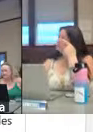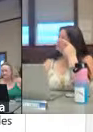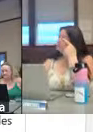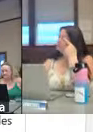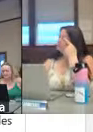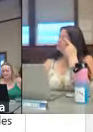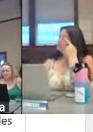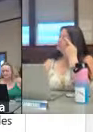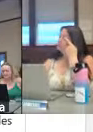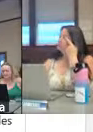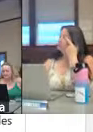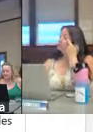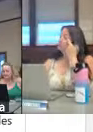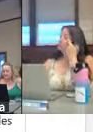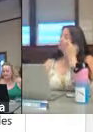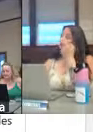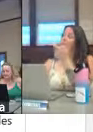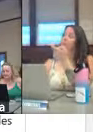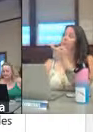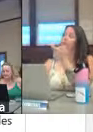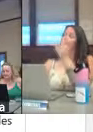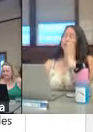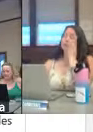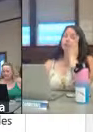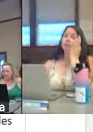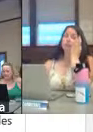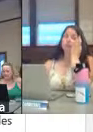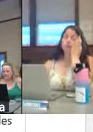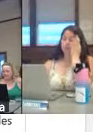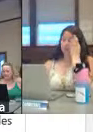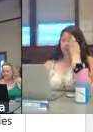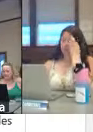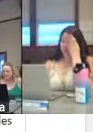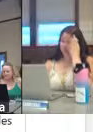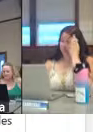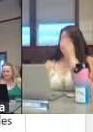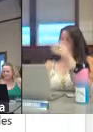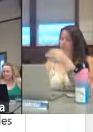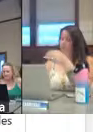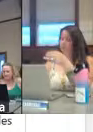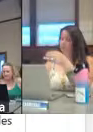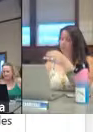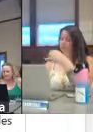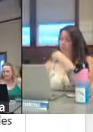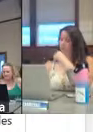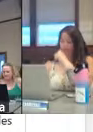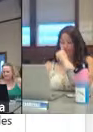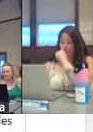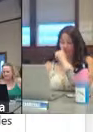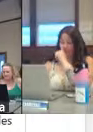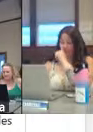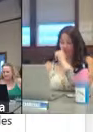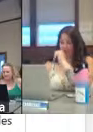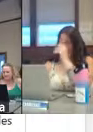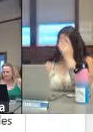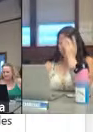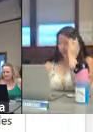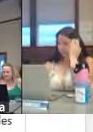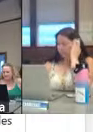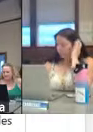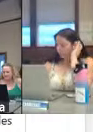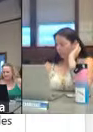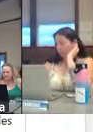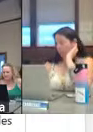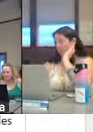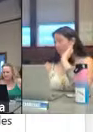provided on 5-year capital plan summary for 2027-2028 for submission to the Ministry of Infrastructure. Right, I'm